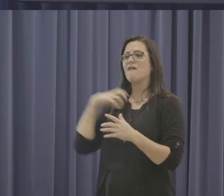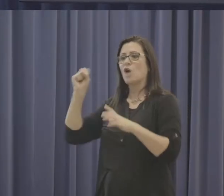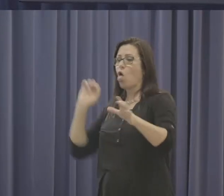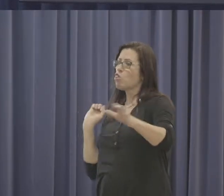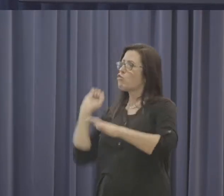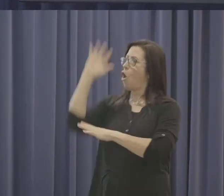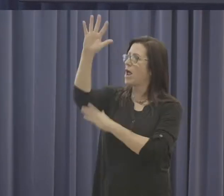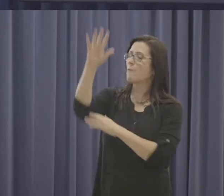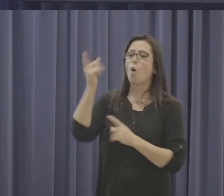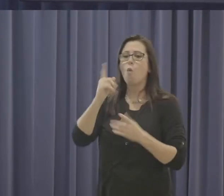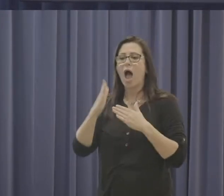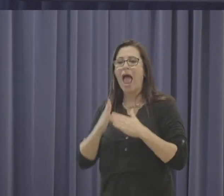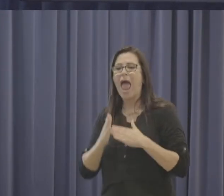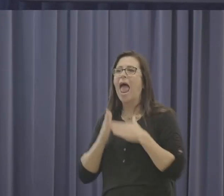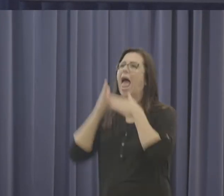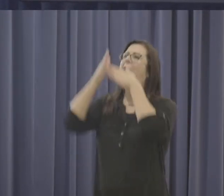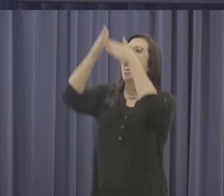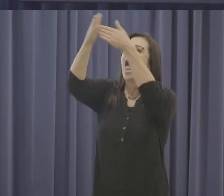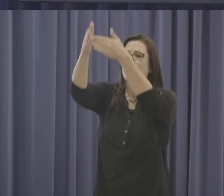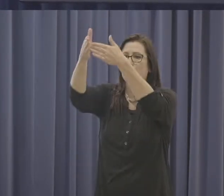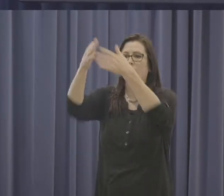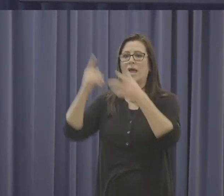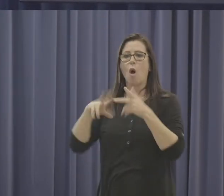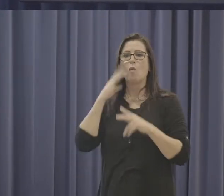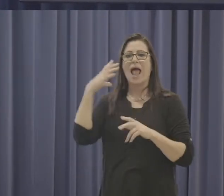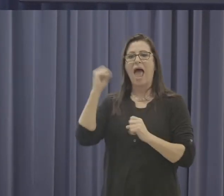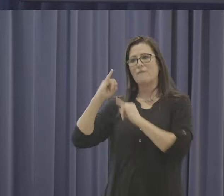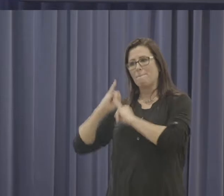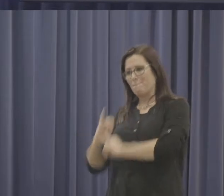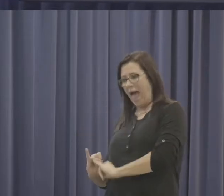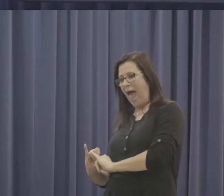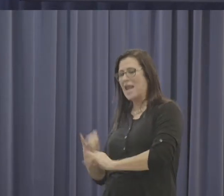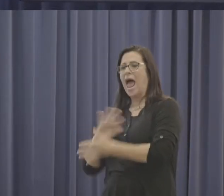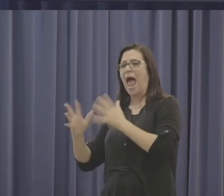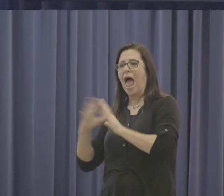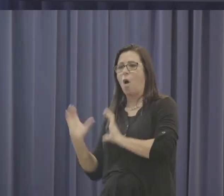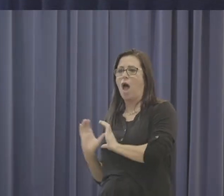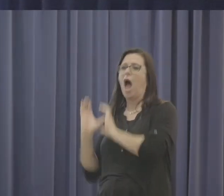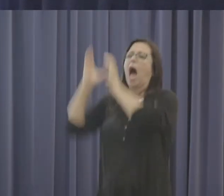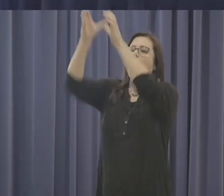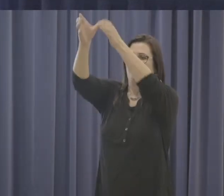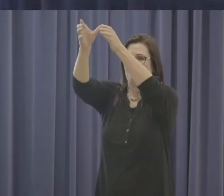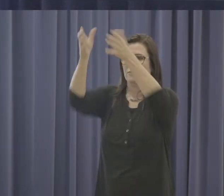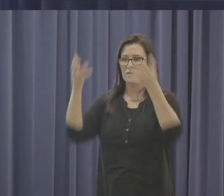to understand what helped the students when things were tough at school or weighing them down.